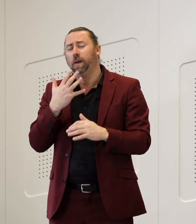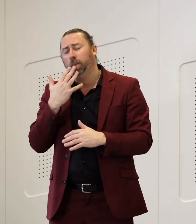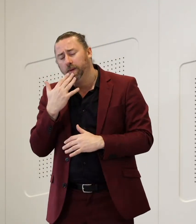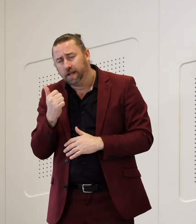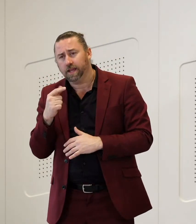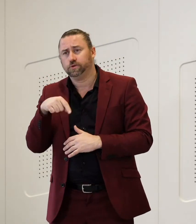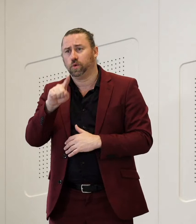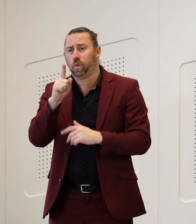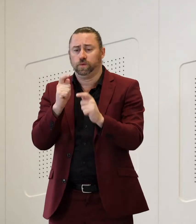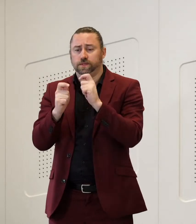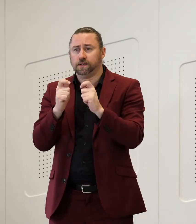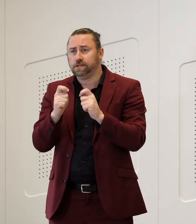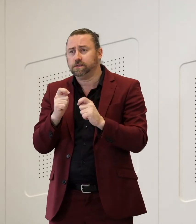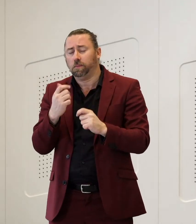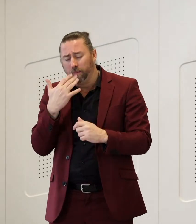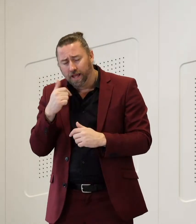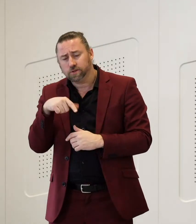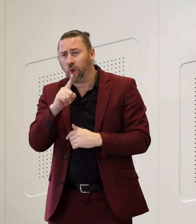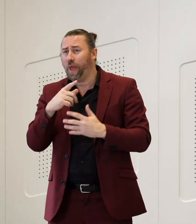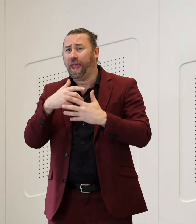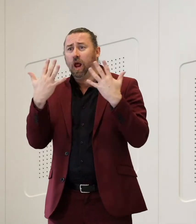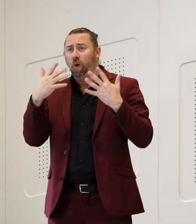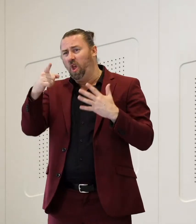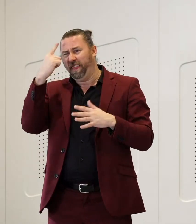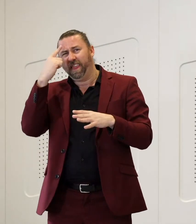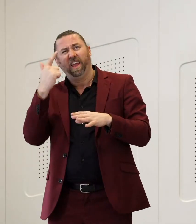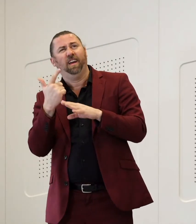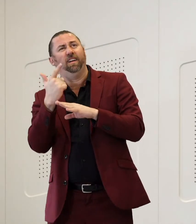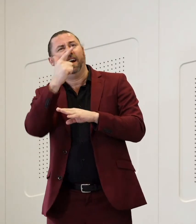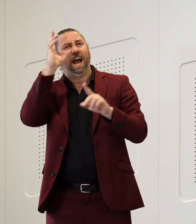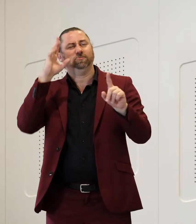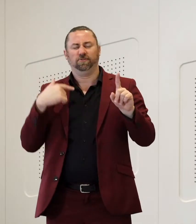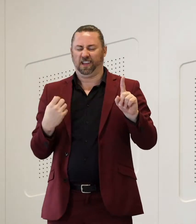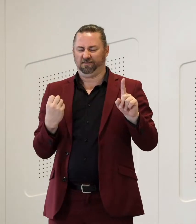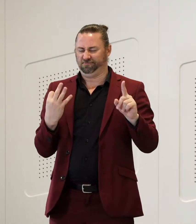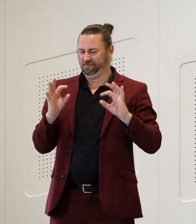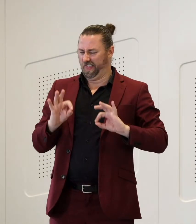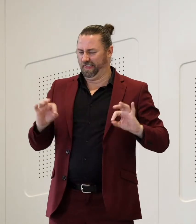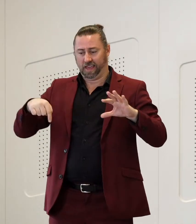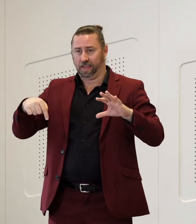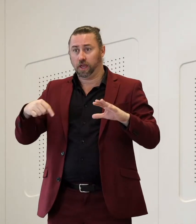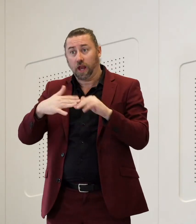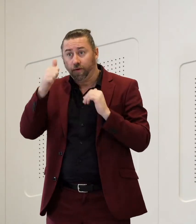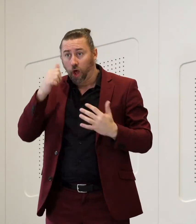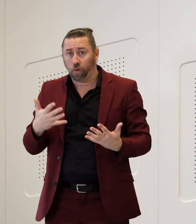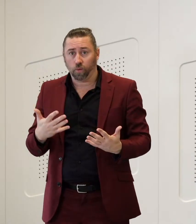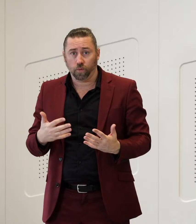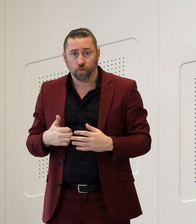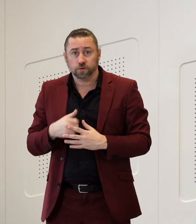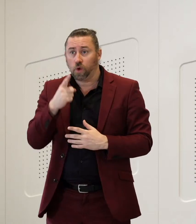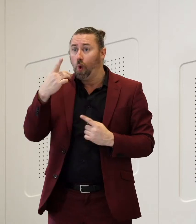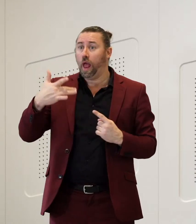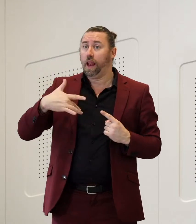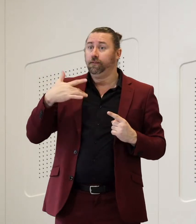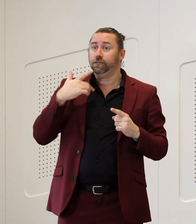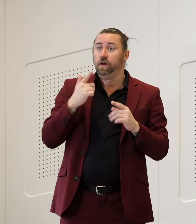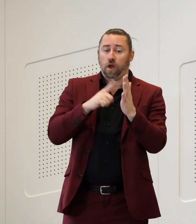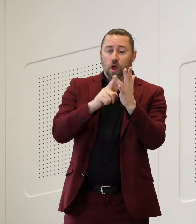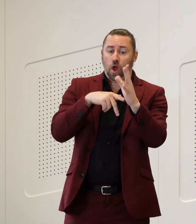and immediately get tested so we can find people early. Now, those people who live in